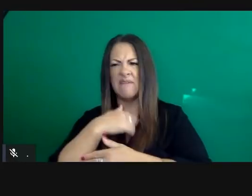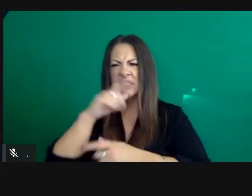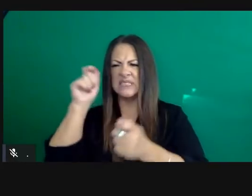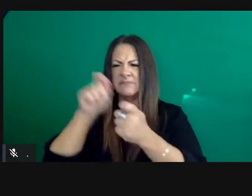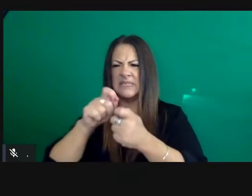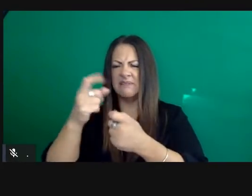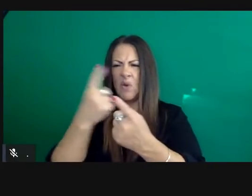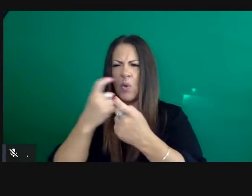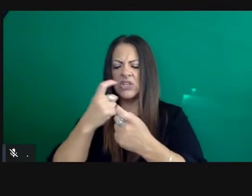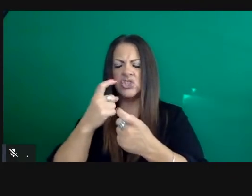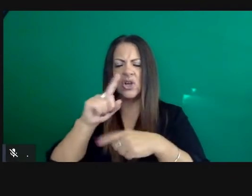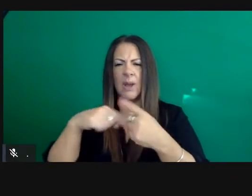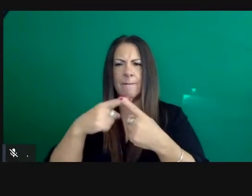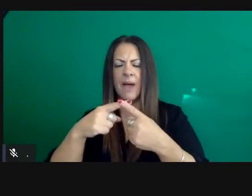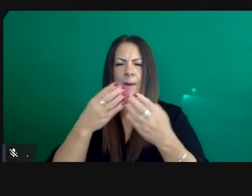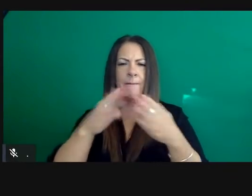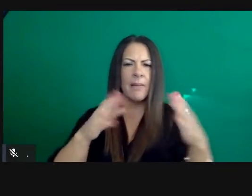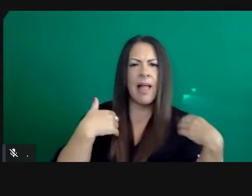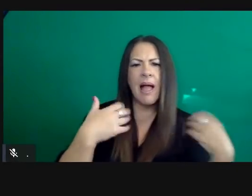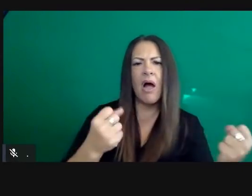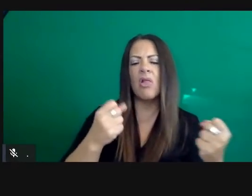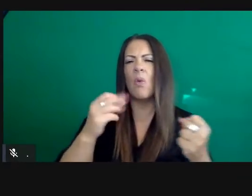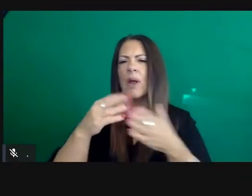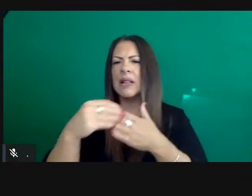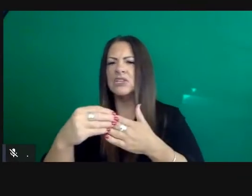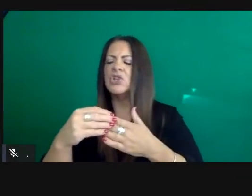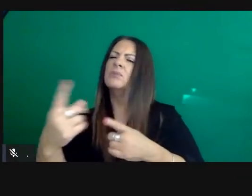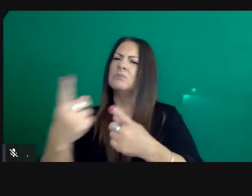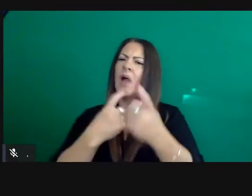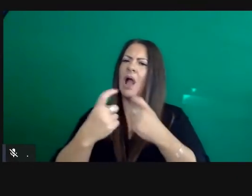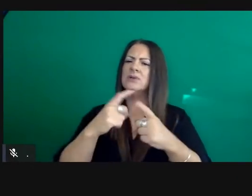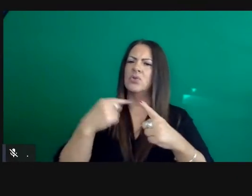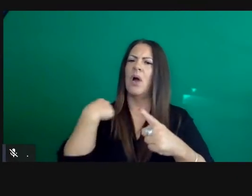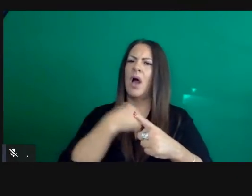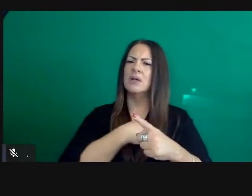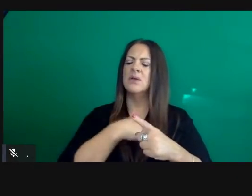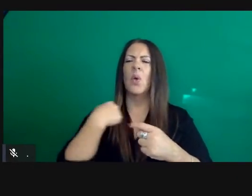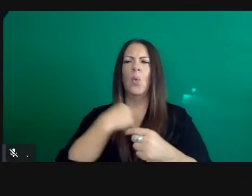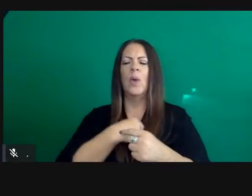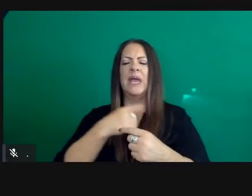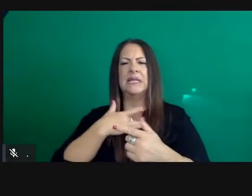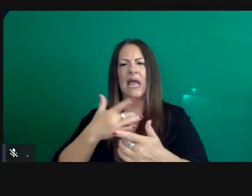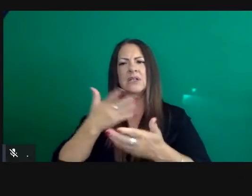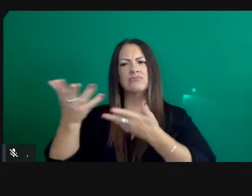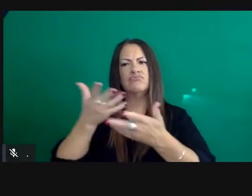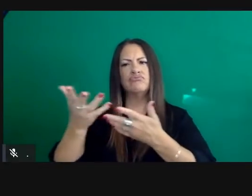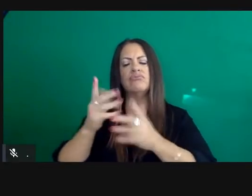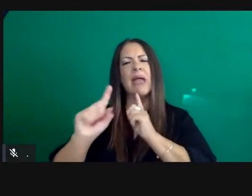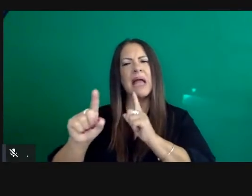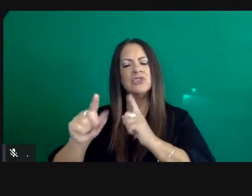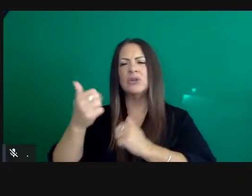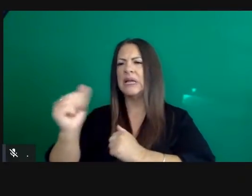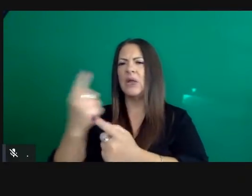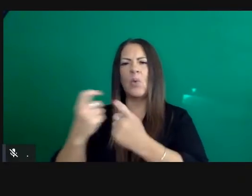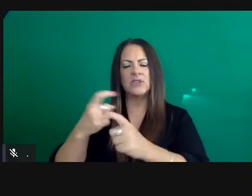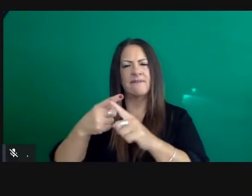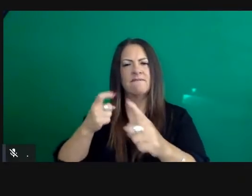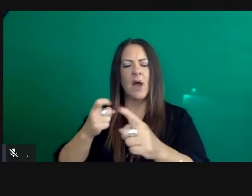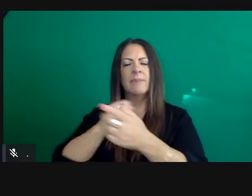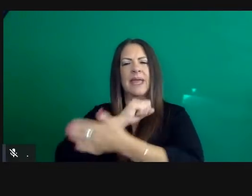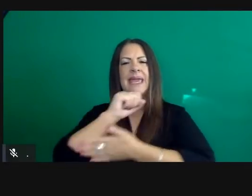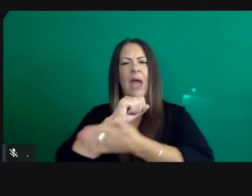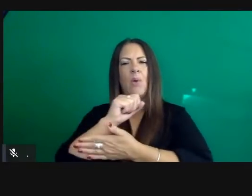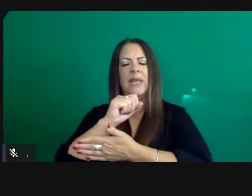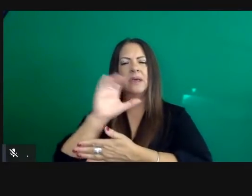health leadership staff will certainly field those questions and work county by county on any specifics. Brady McDonald, OC